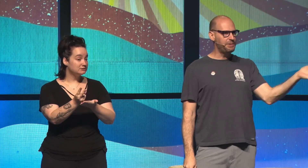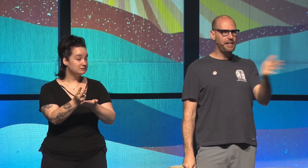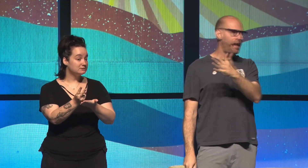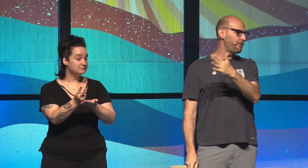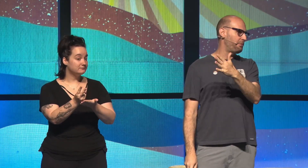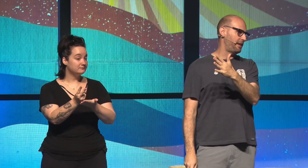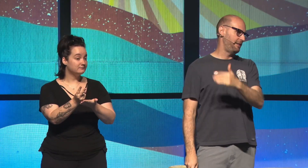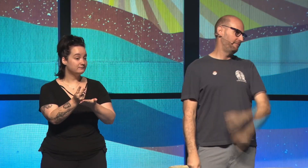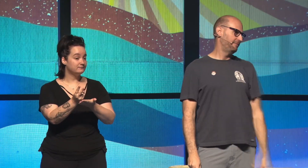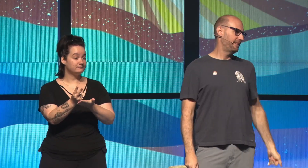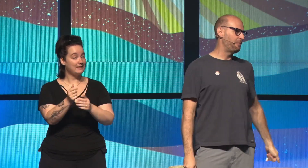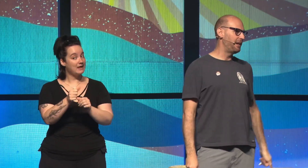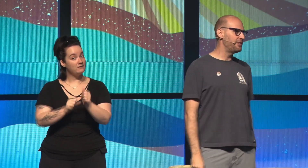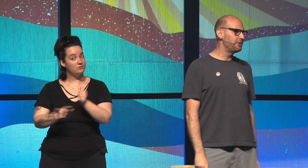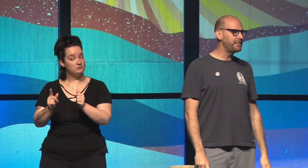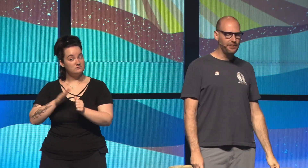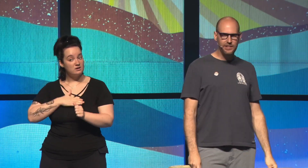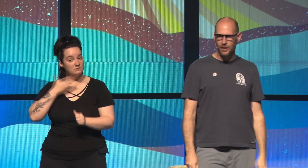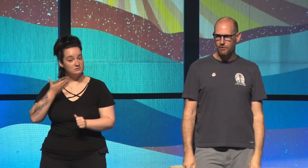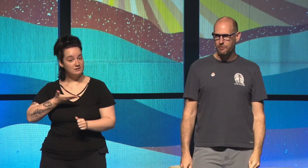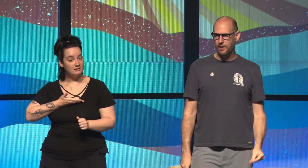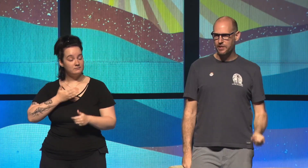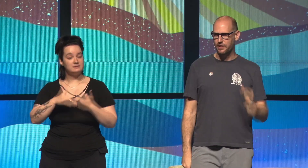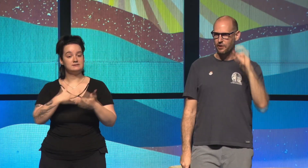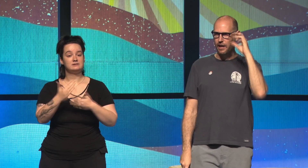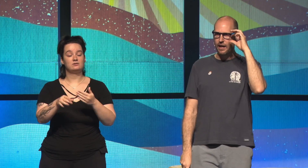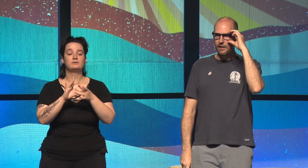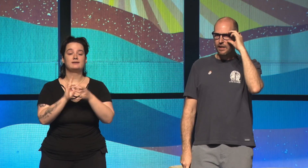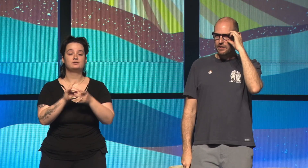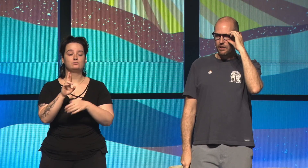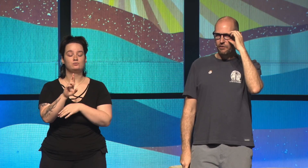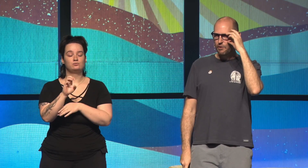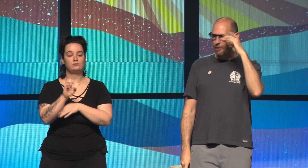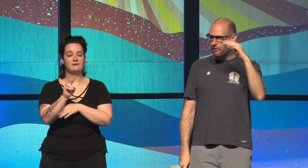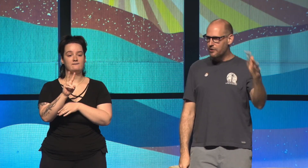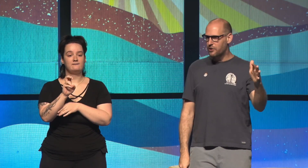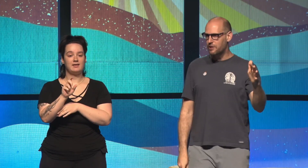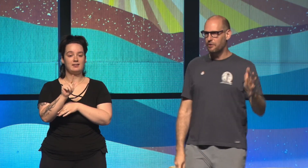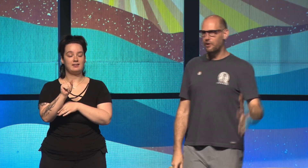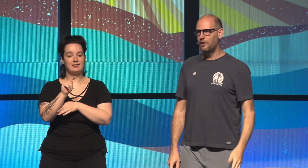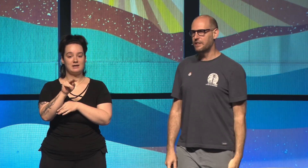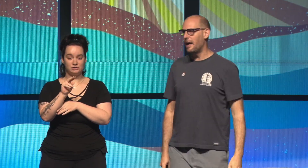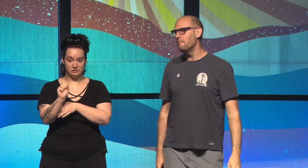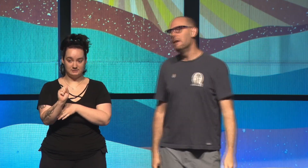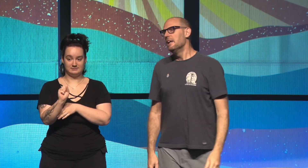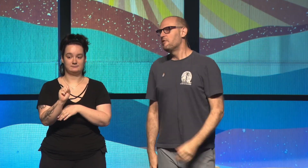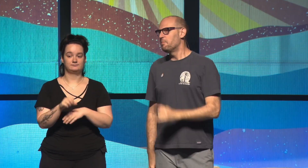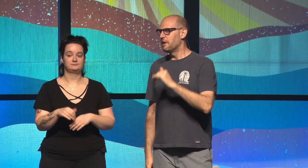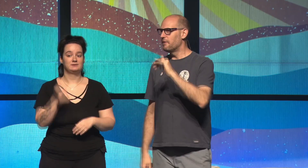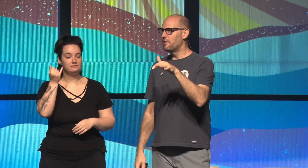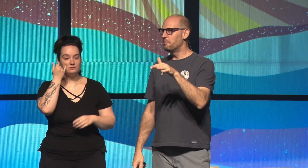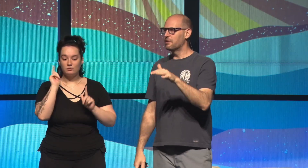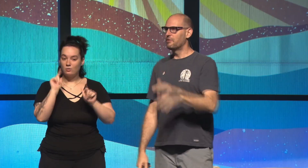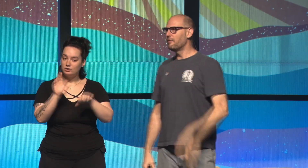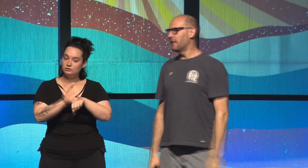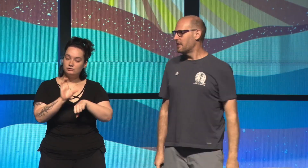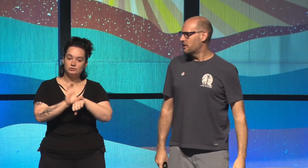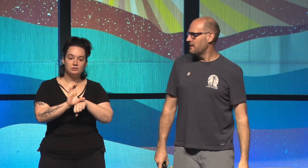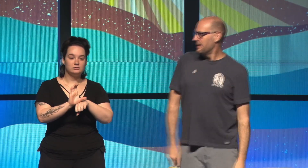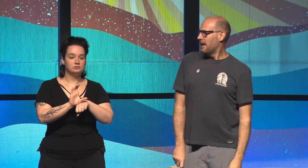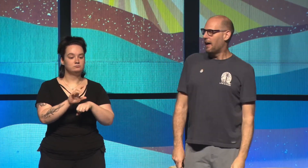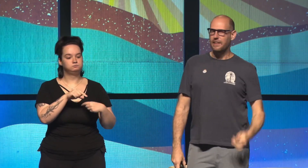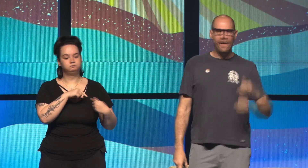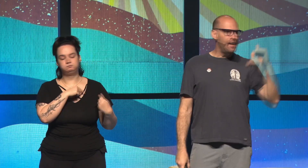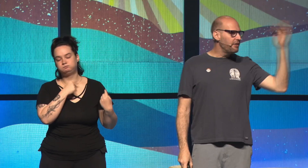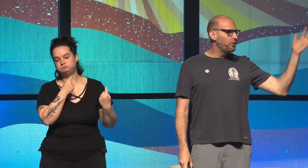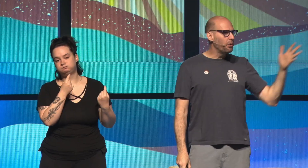going to upset everybody. I'm going to do a series on Revelation, okay? So if you've been around church for a long time, if you've been around the book of